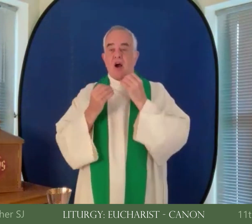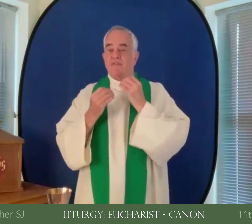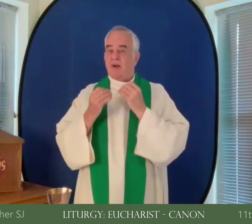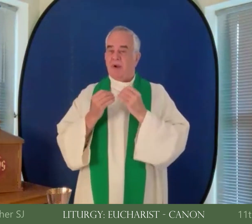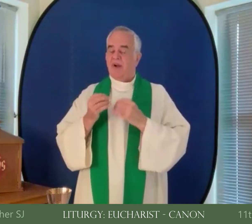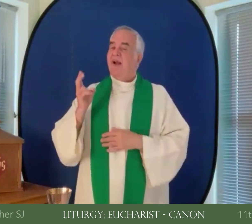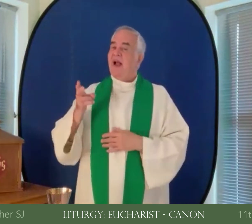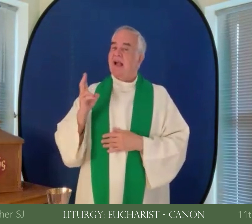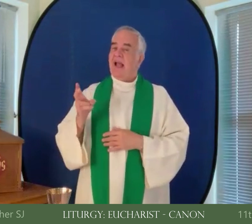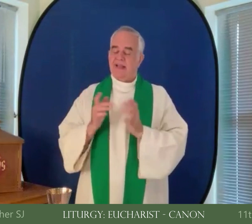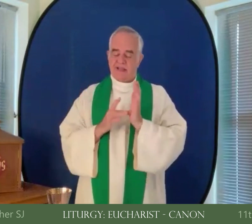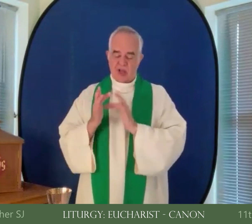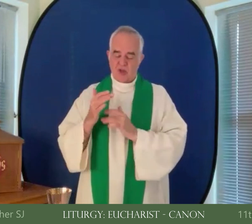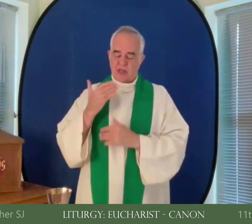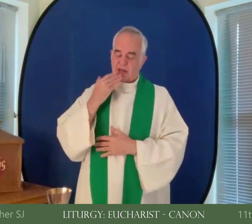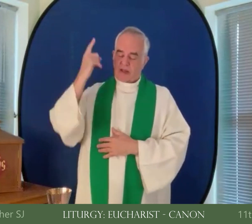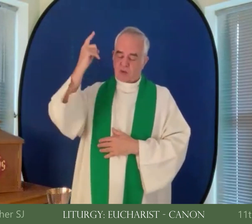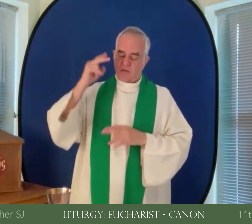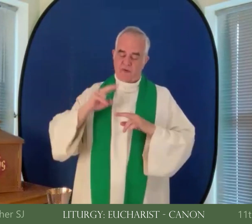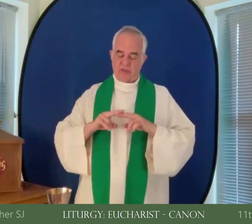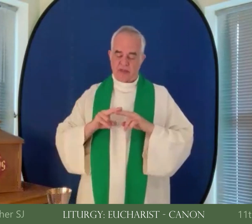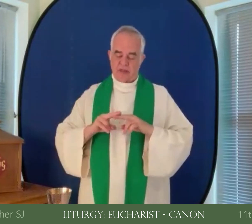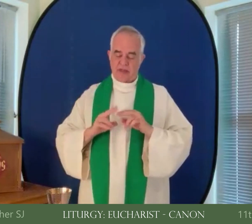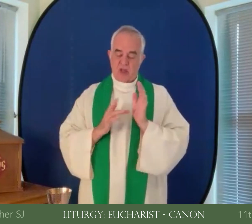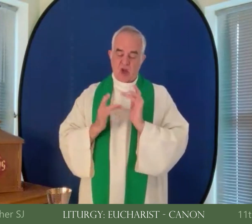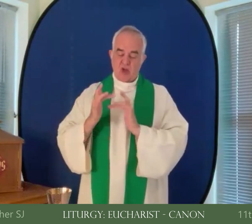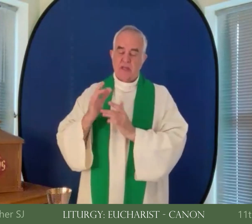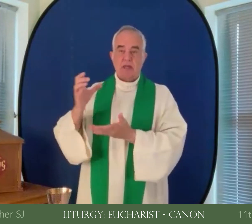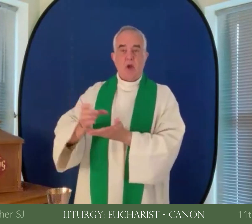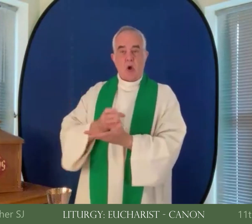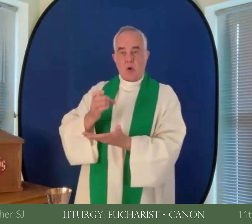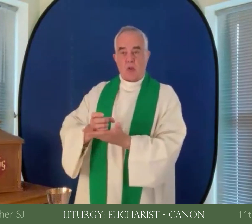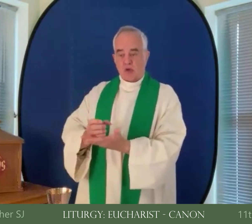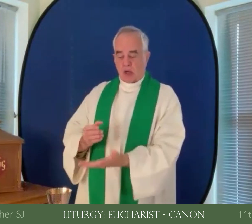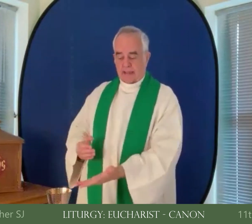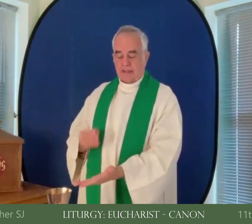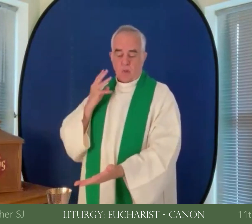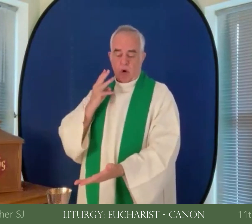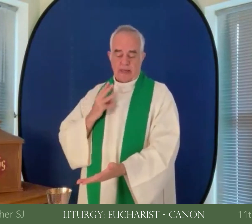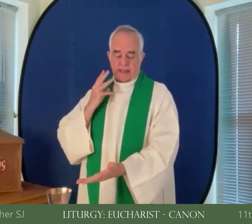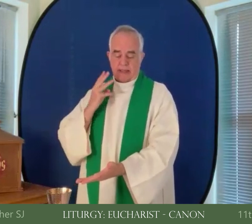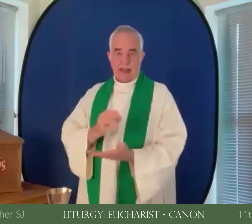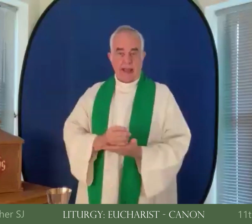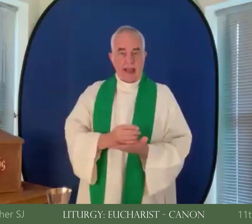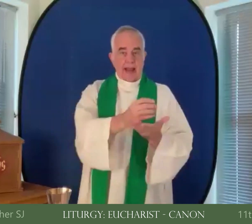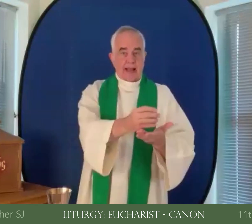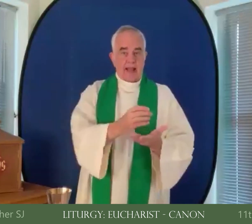After supper, again, Jesus thanked his Father. Jesus took a chalice of wine, gave